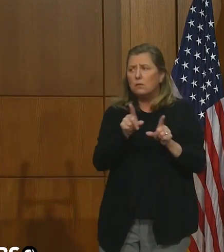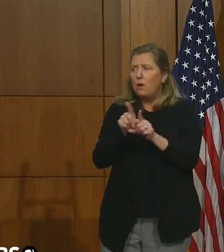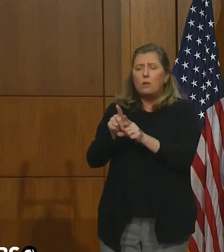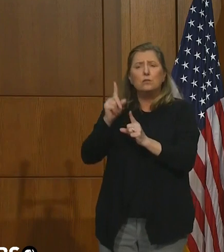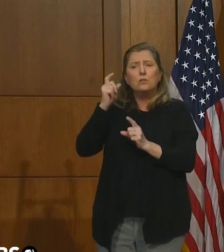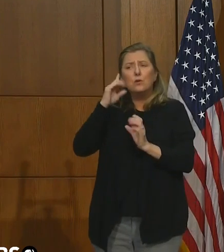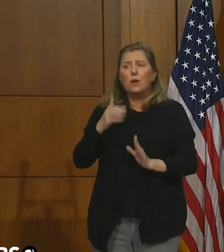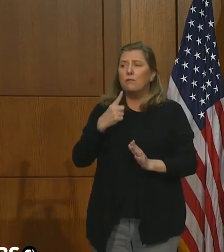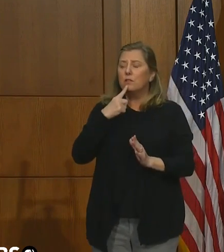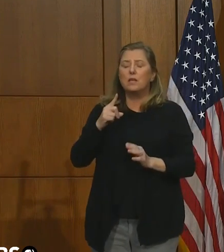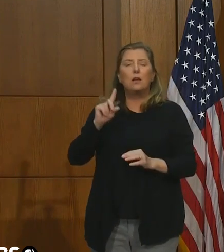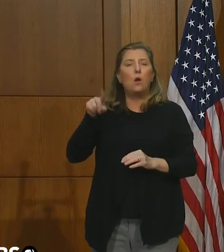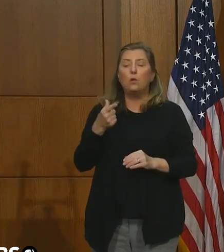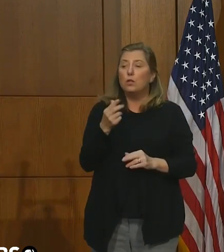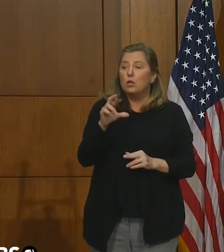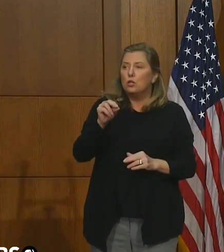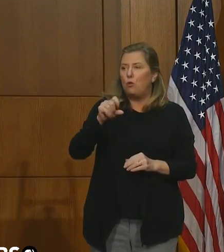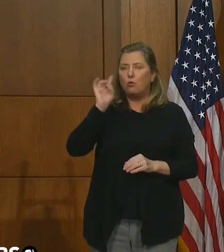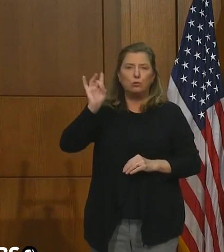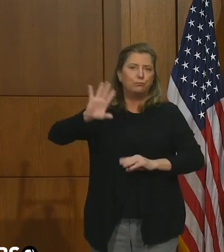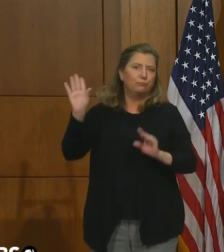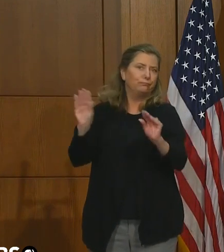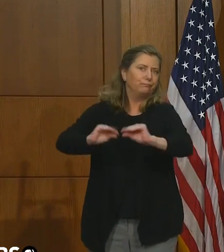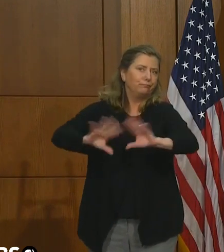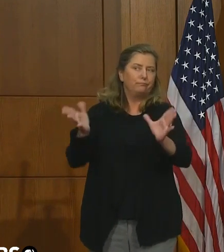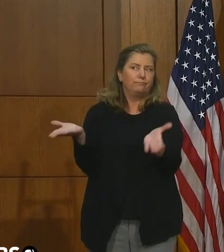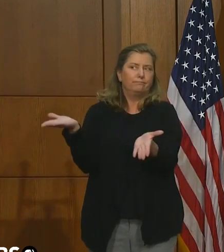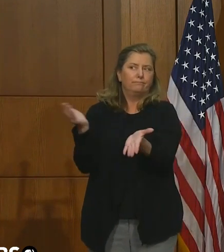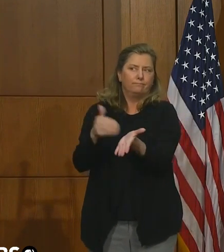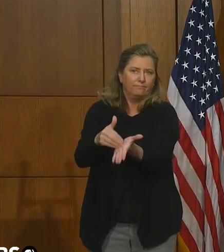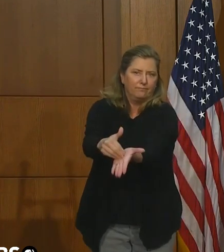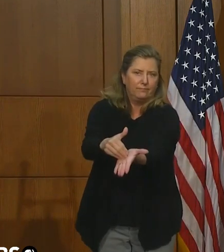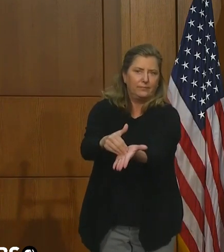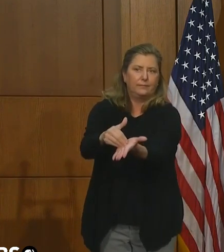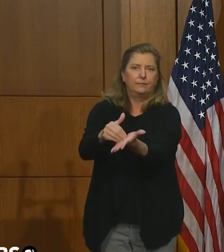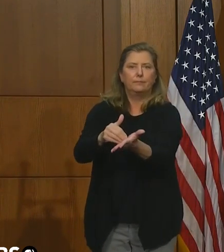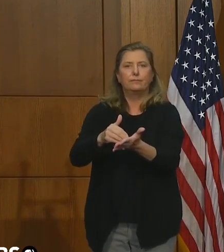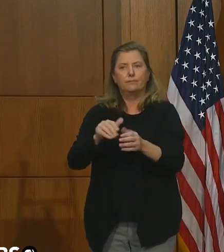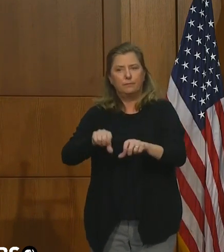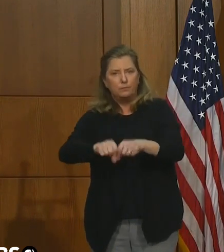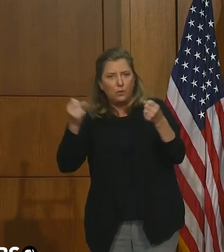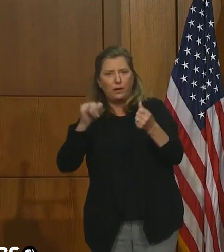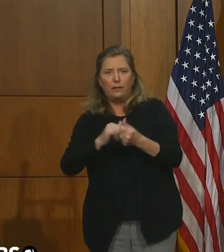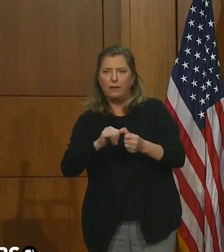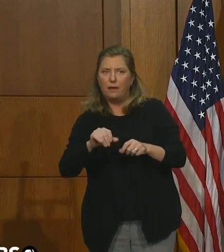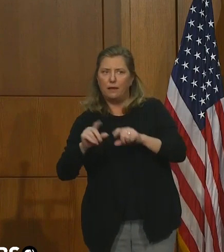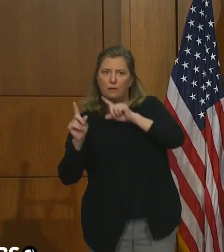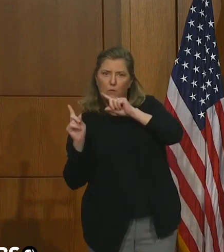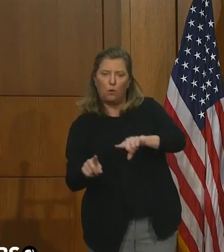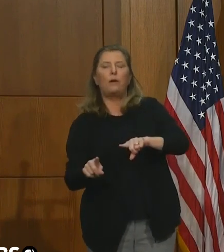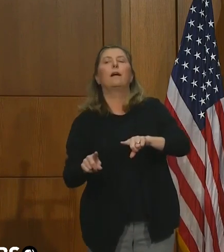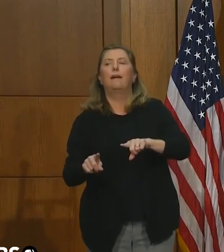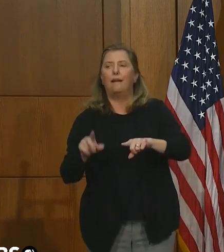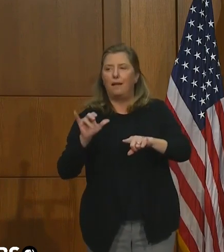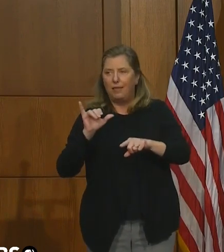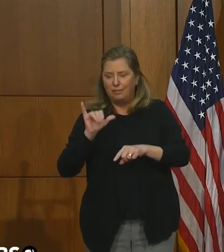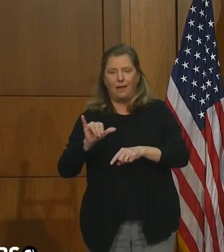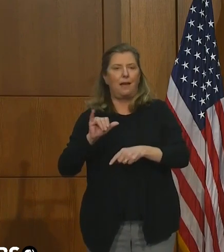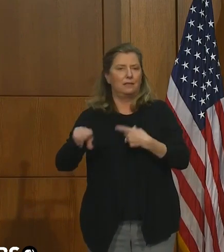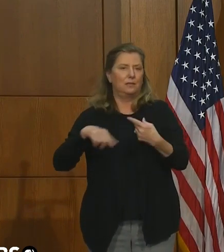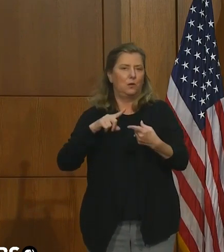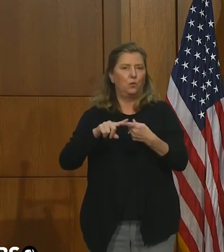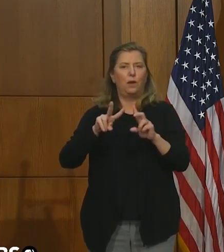that only gross, egregious, and repeated conduct in violation of the order should rise to the attention